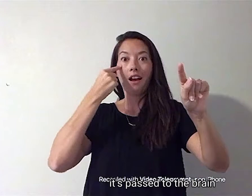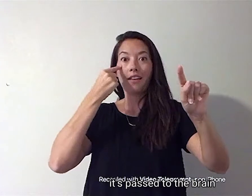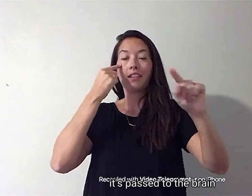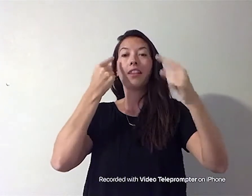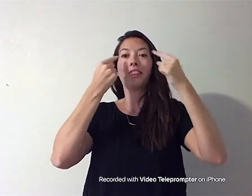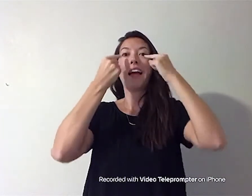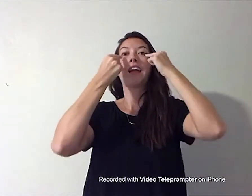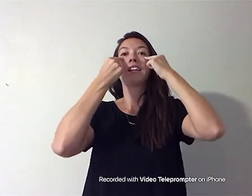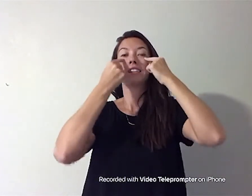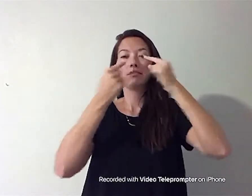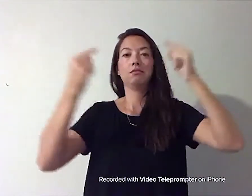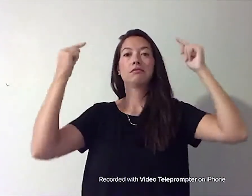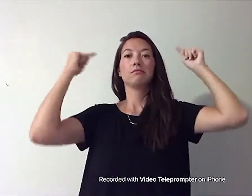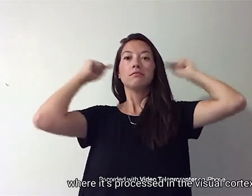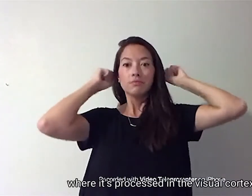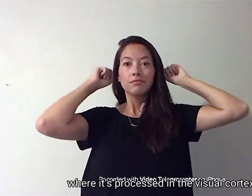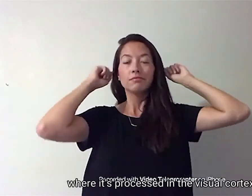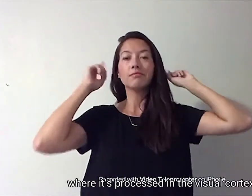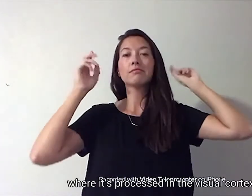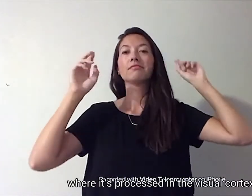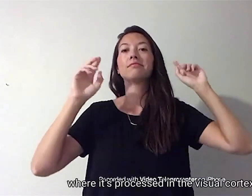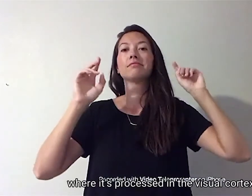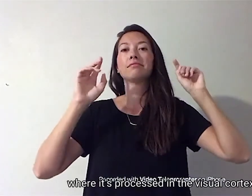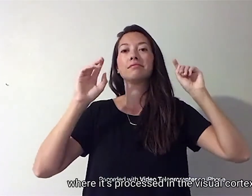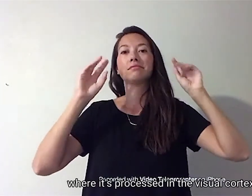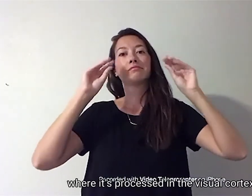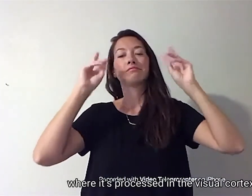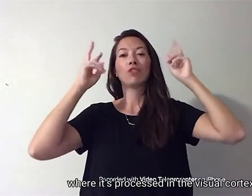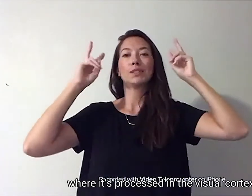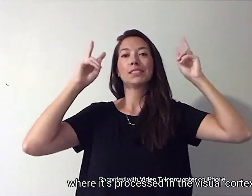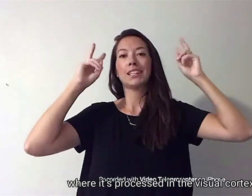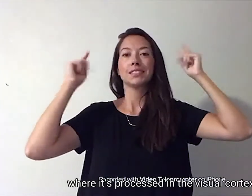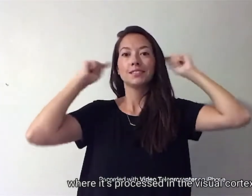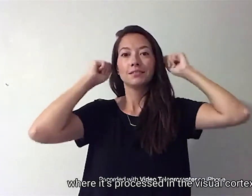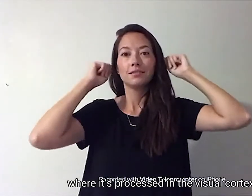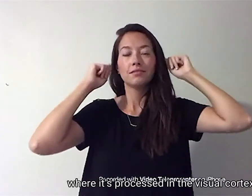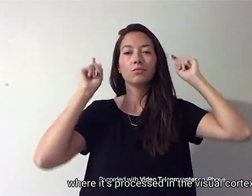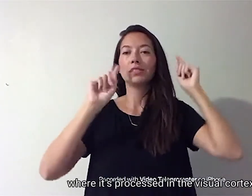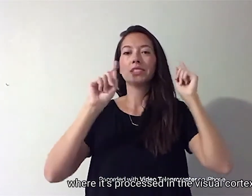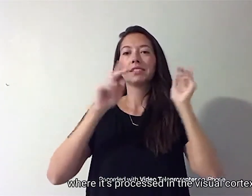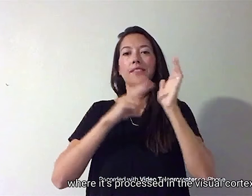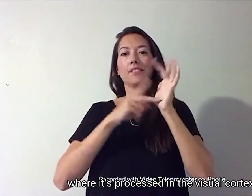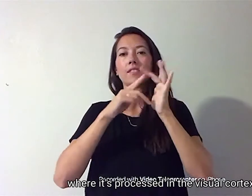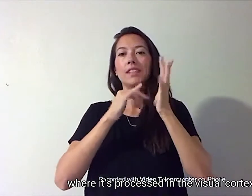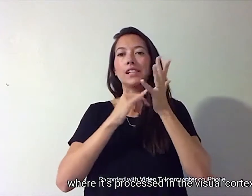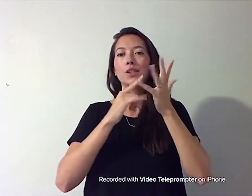brain, where it's processed in the visual cortex.